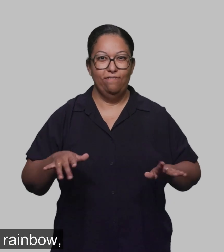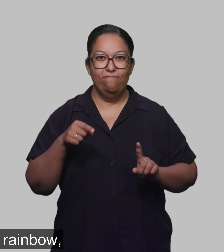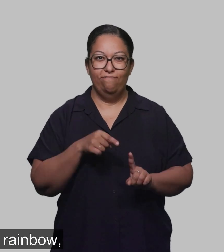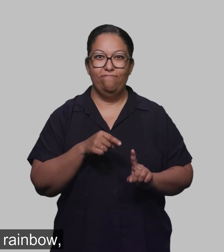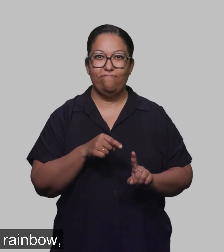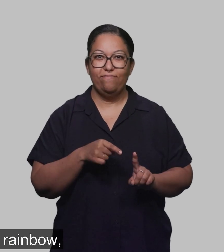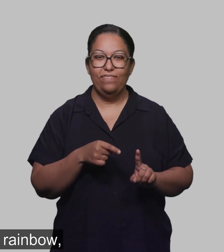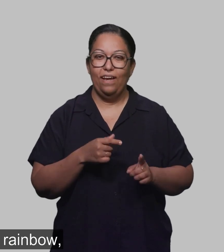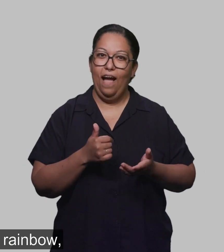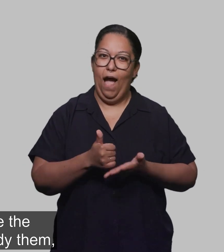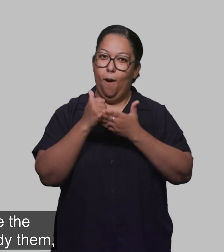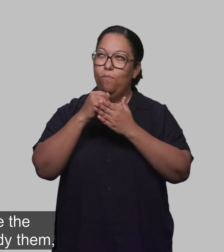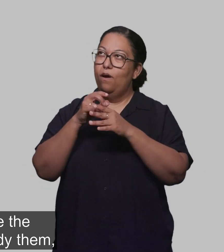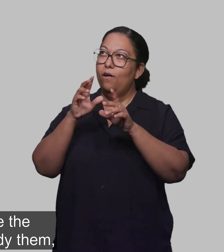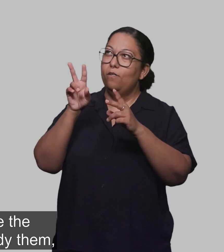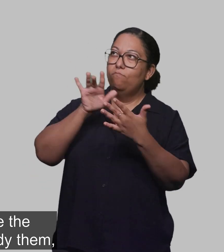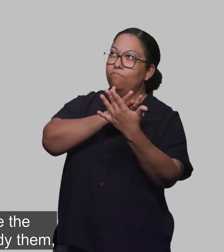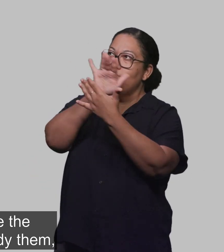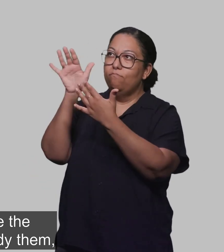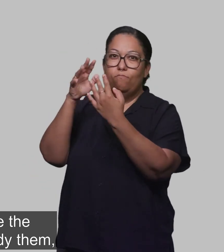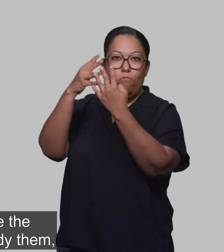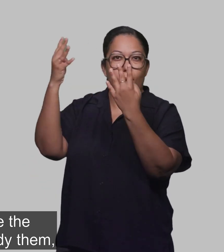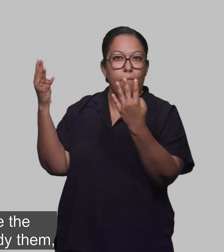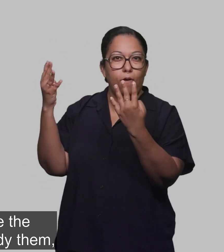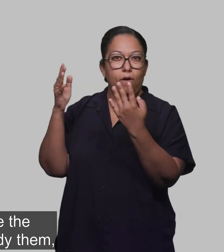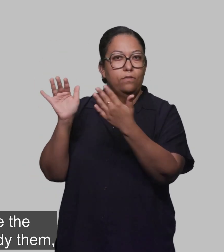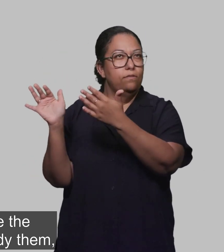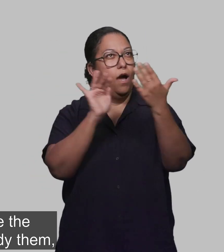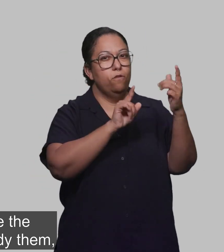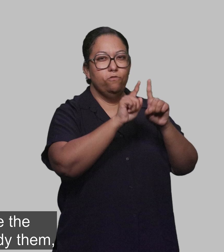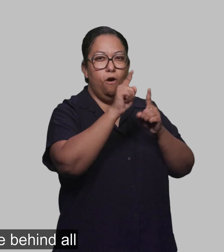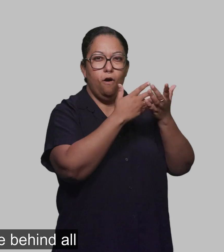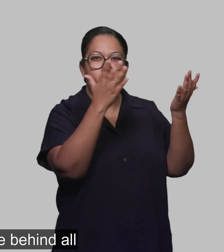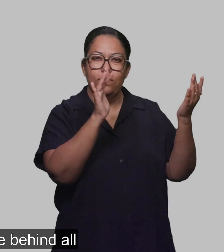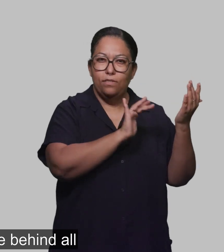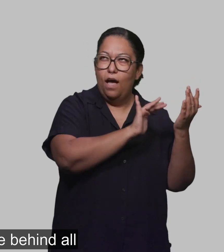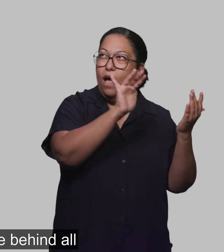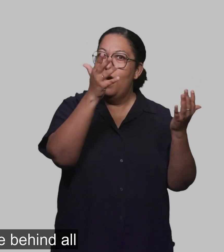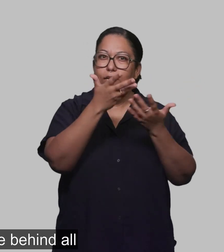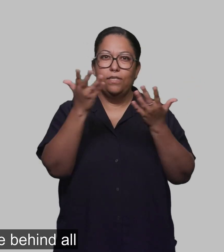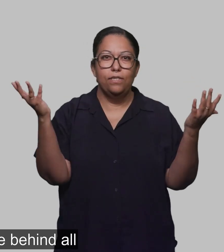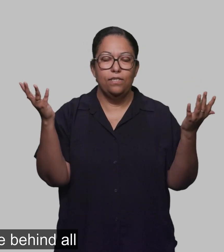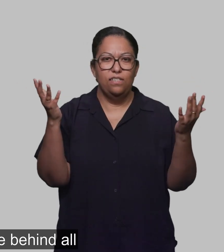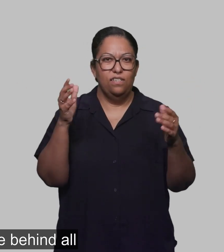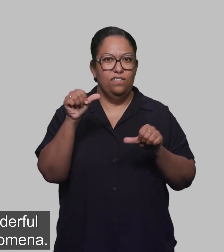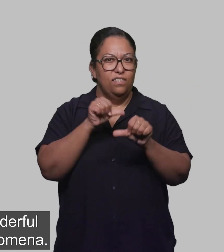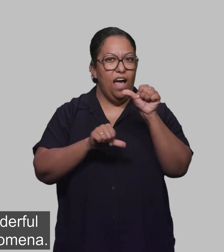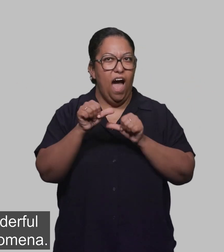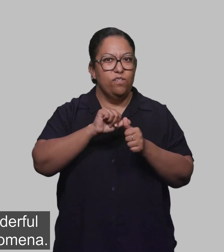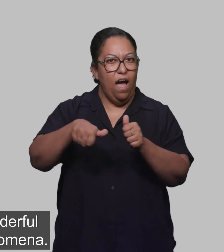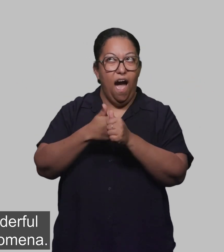to observe the rainbow, to observe the stars, and study them, study the science behind all